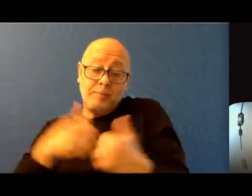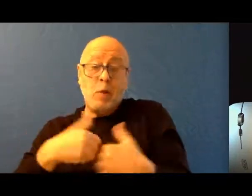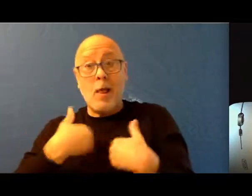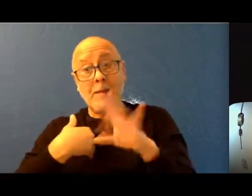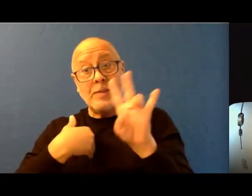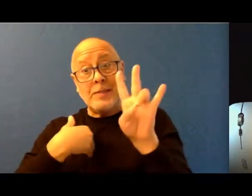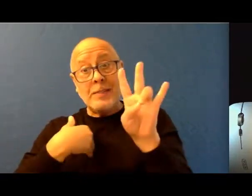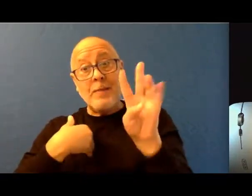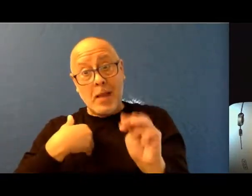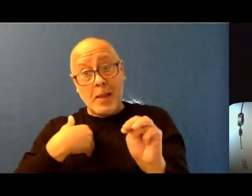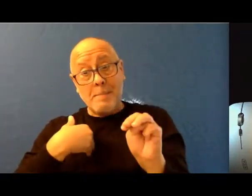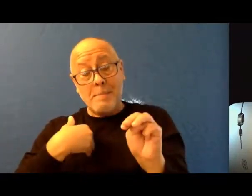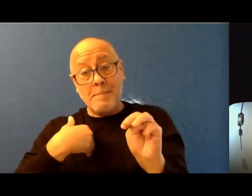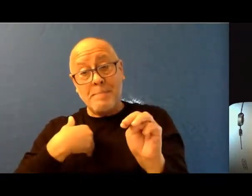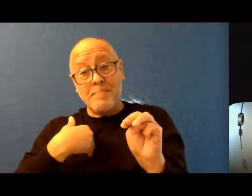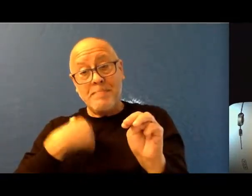7m